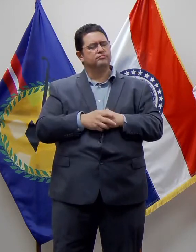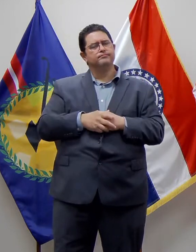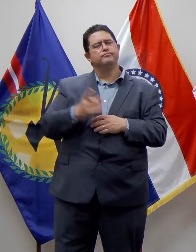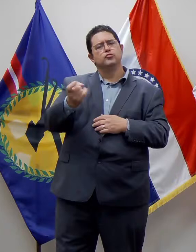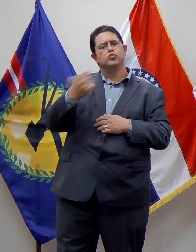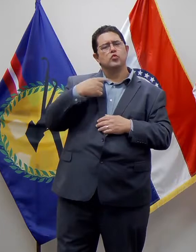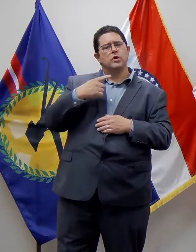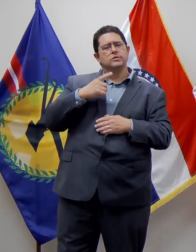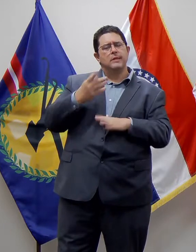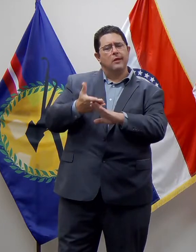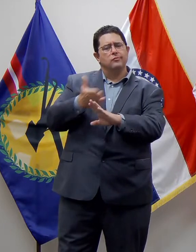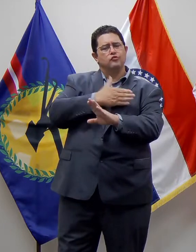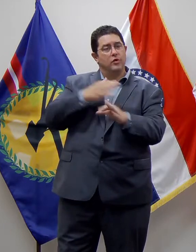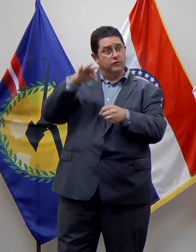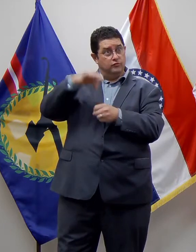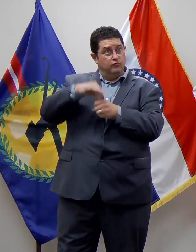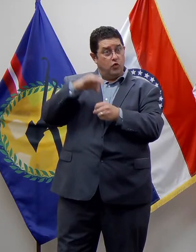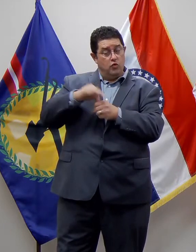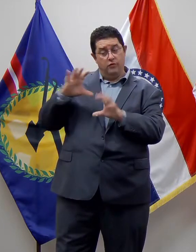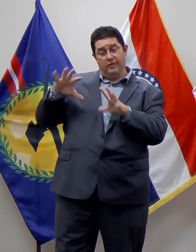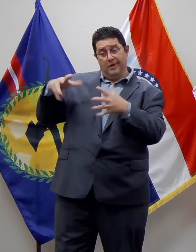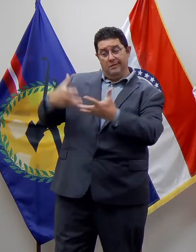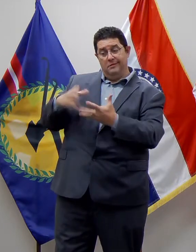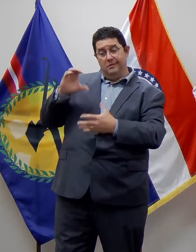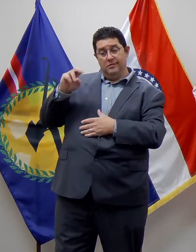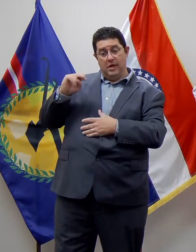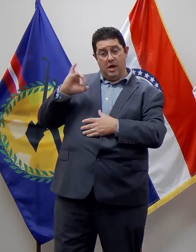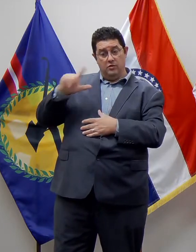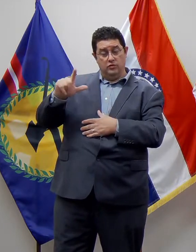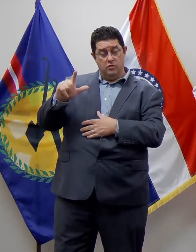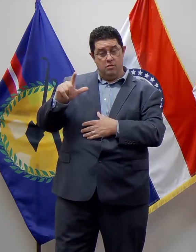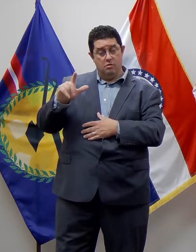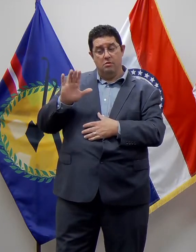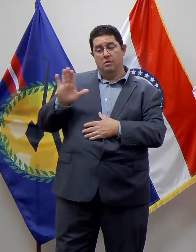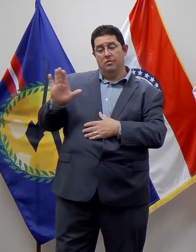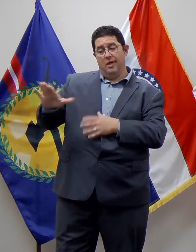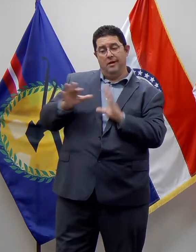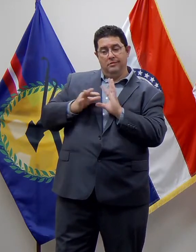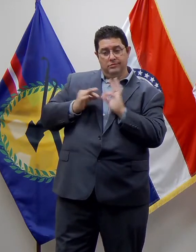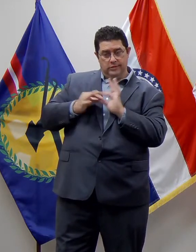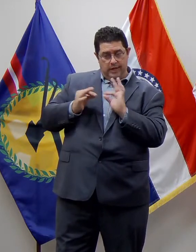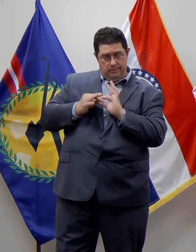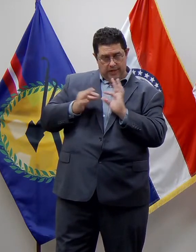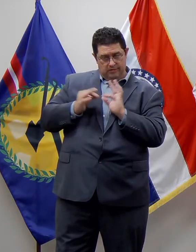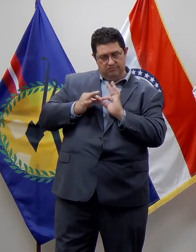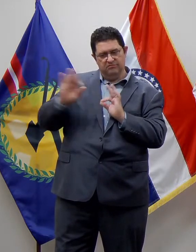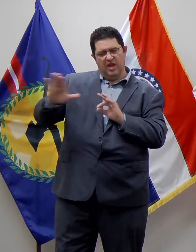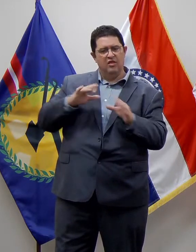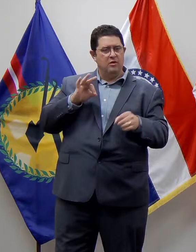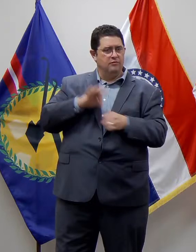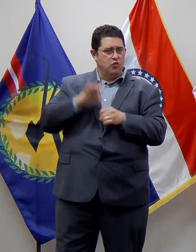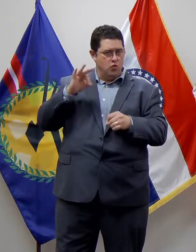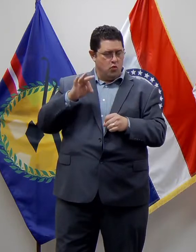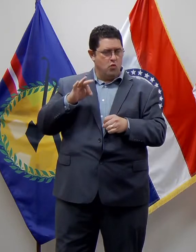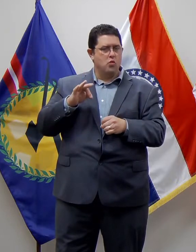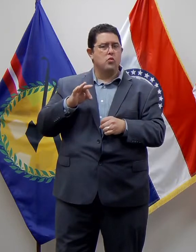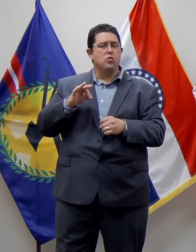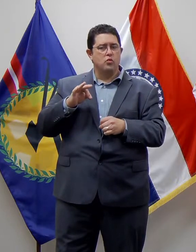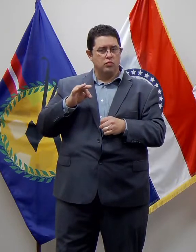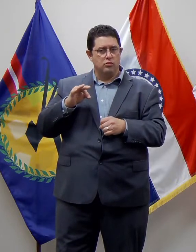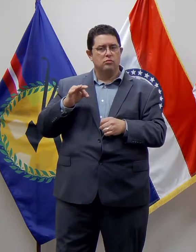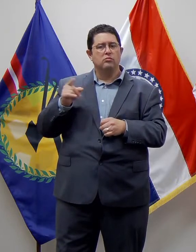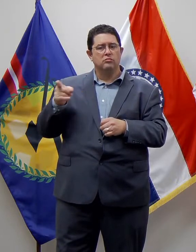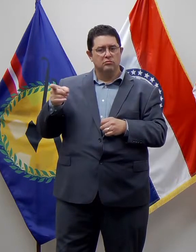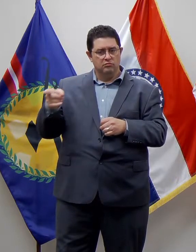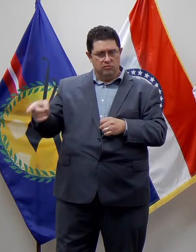the previous vote of the council and their statement in their vote that they meant to